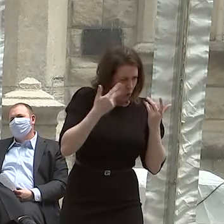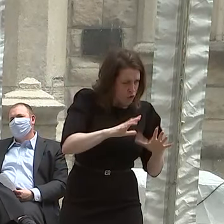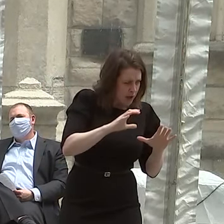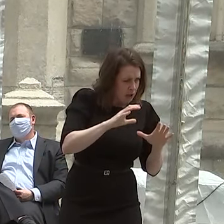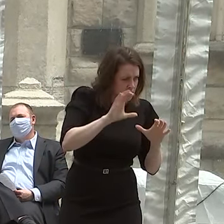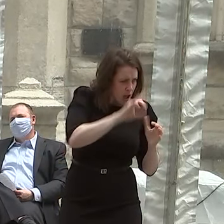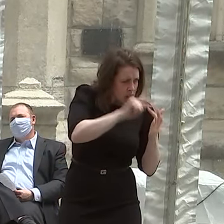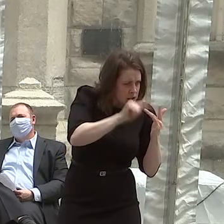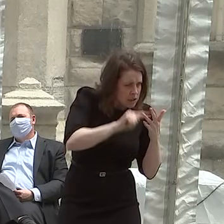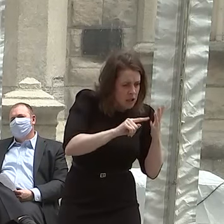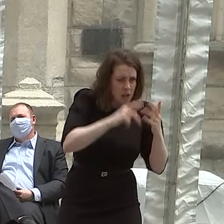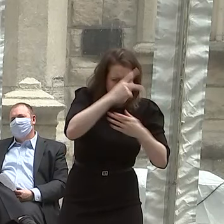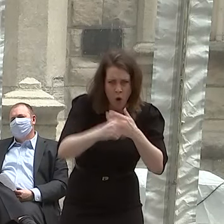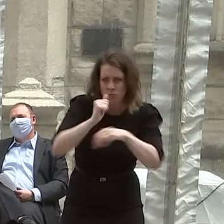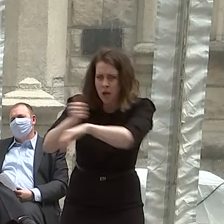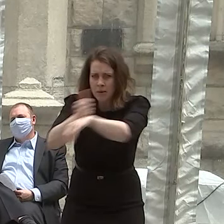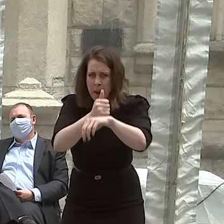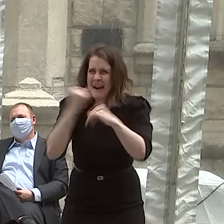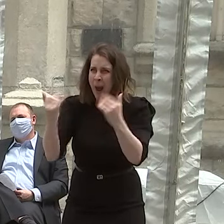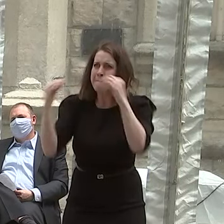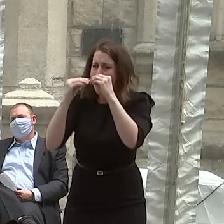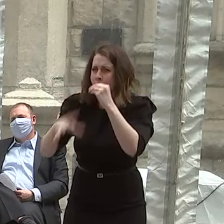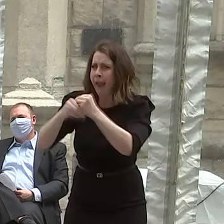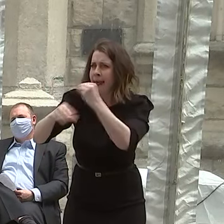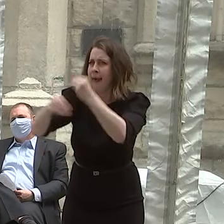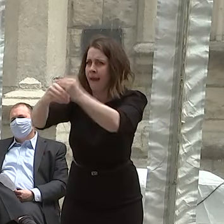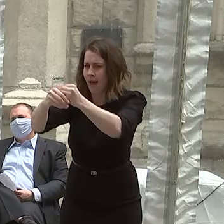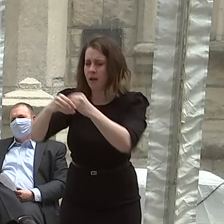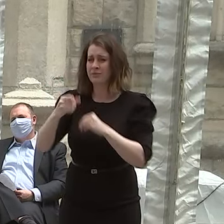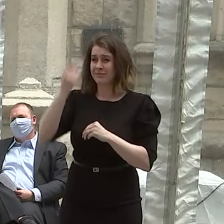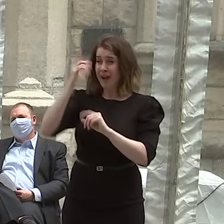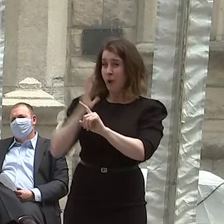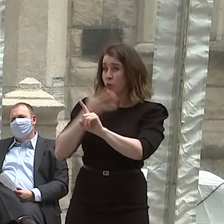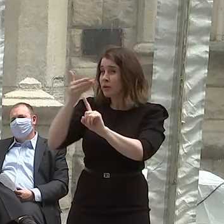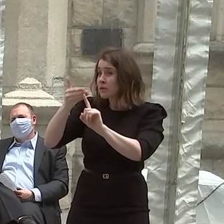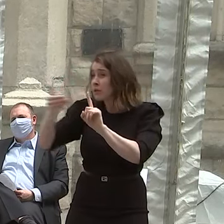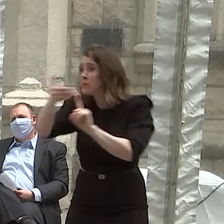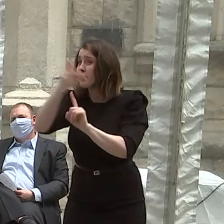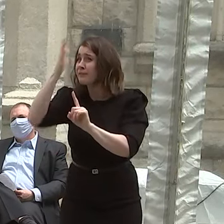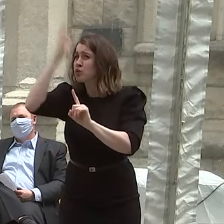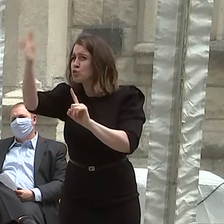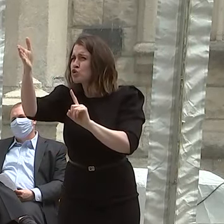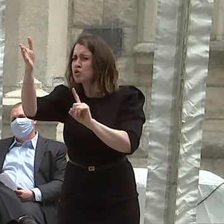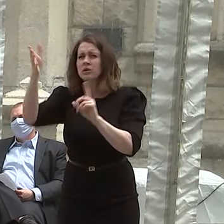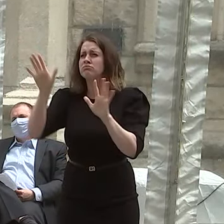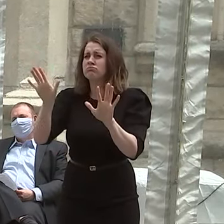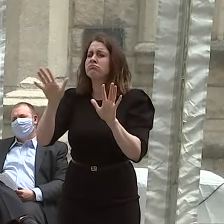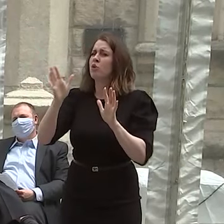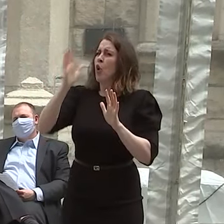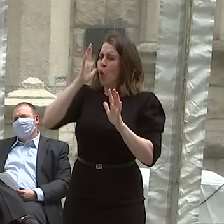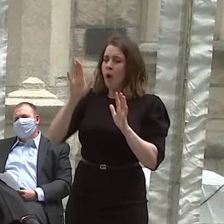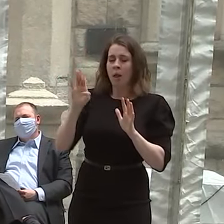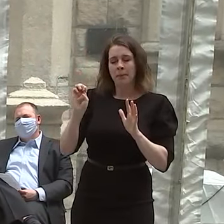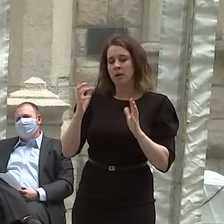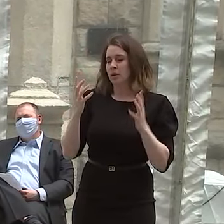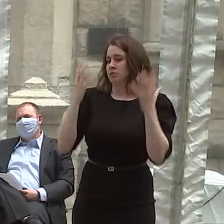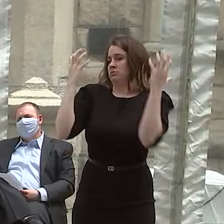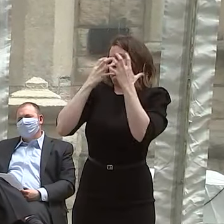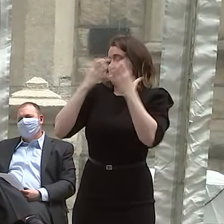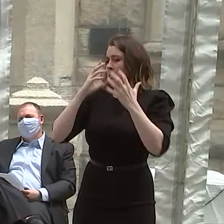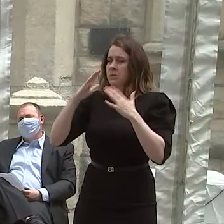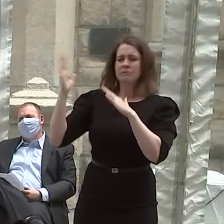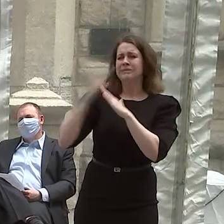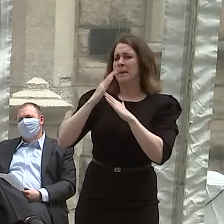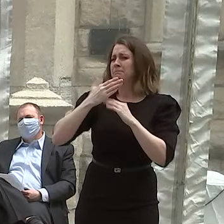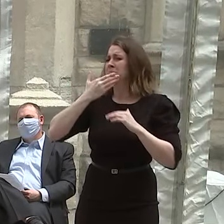taken. What we are embarking on is nothing less than the most breathtaking recovery effort our